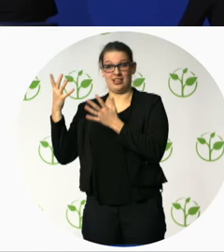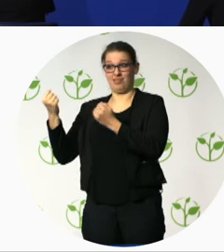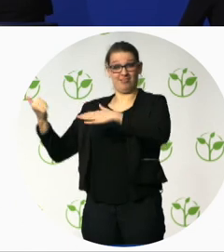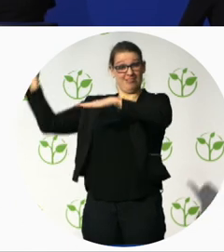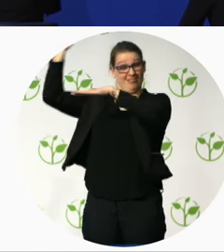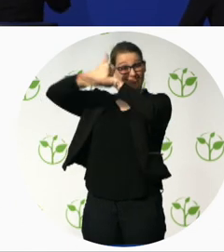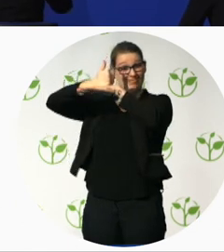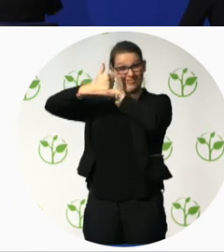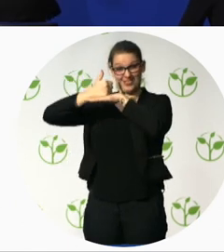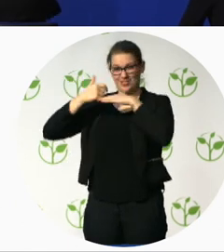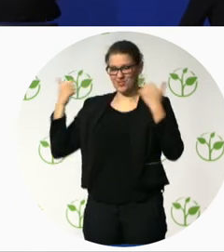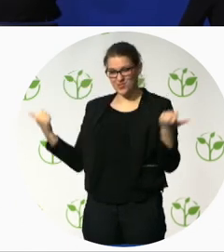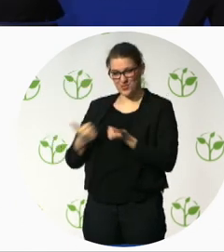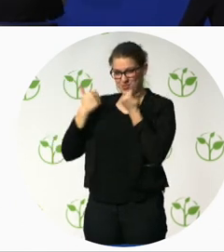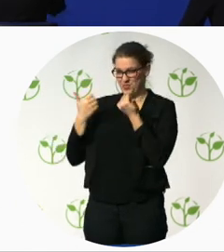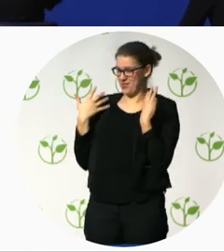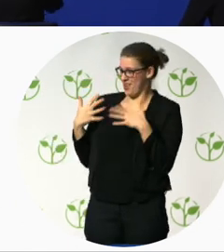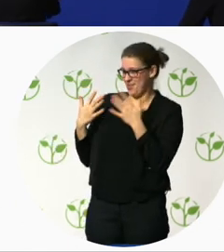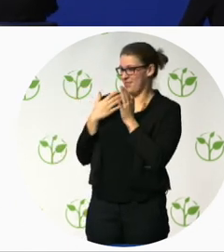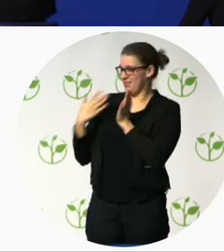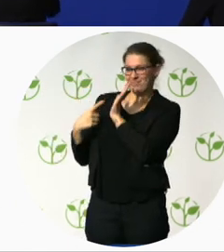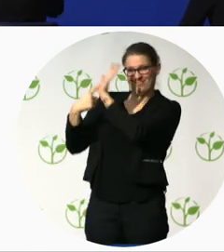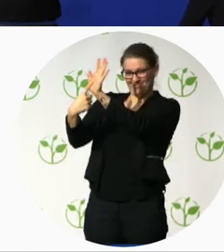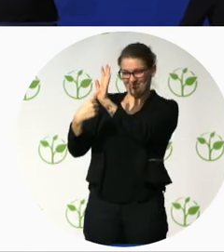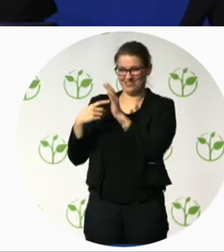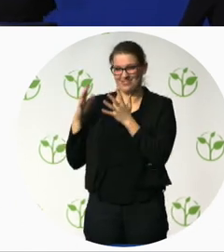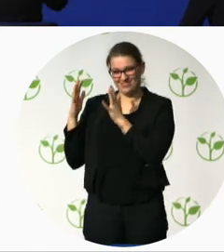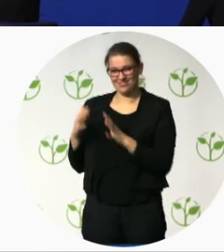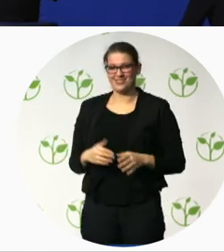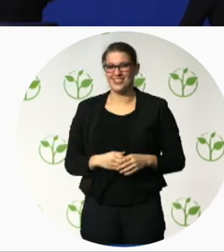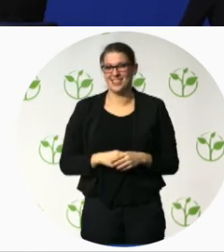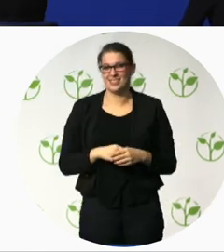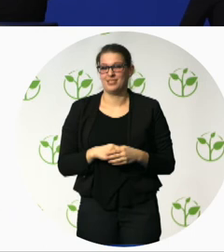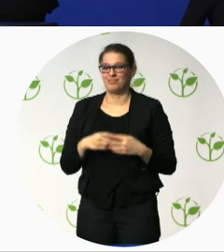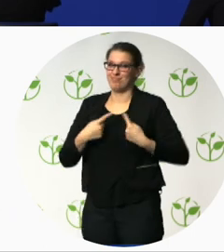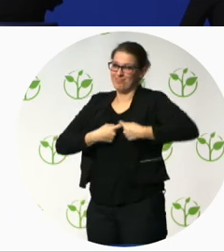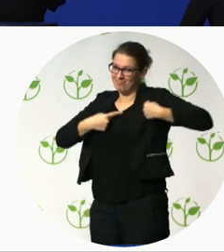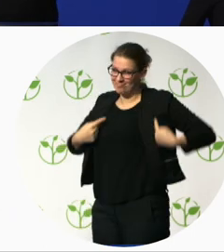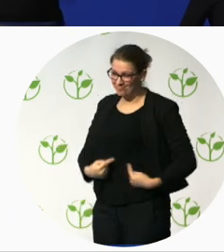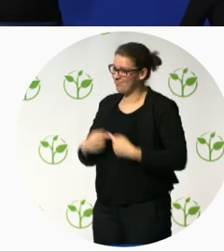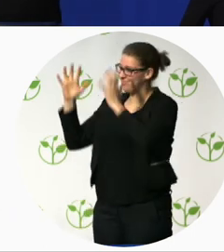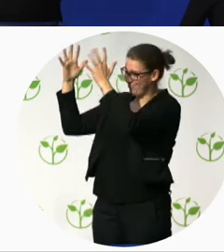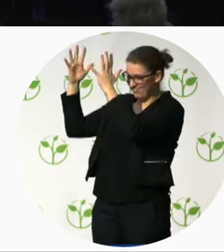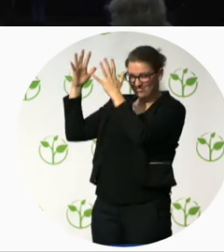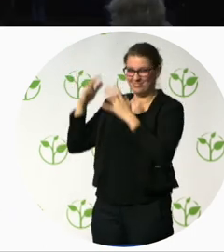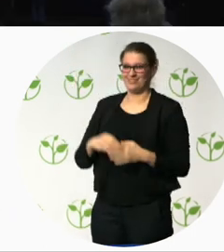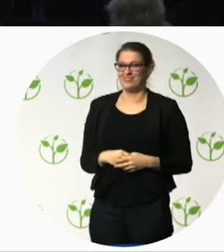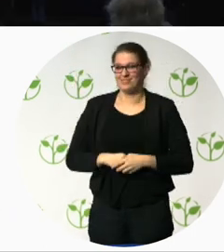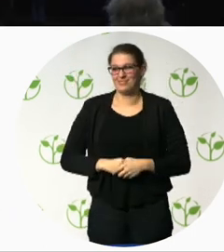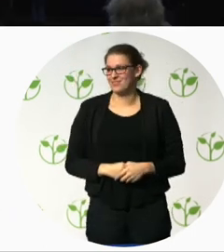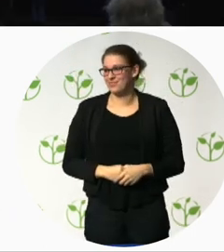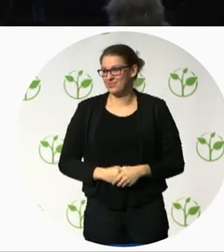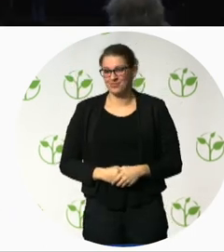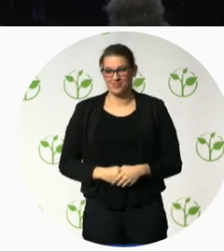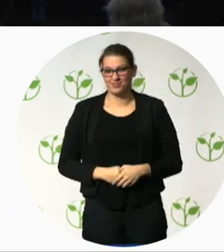And a huge congratulations. Amazing. And I think leadership is the key here. And we have three